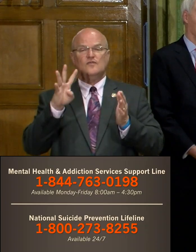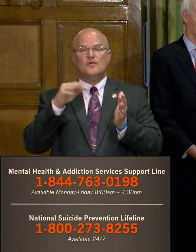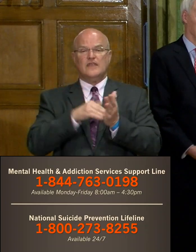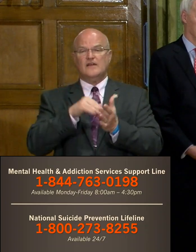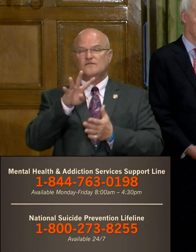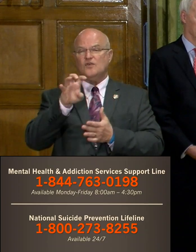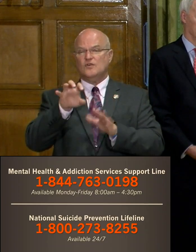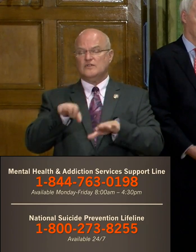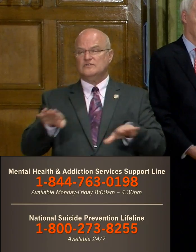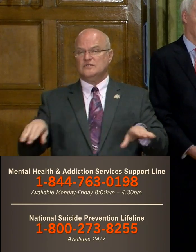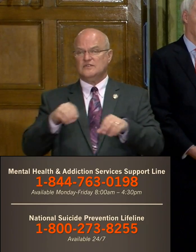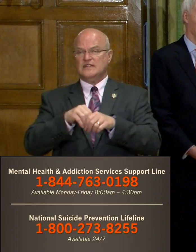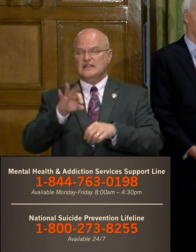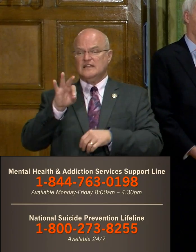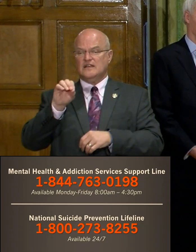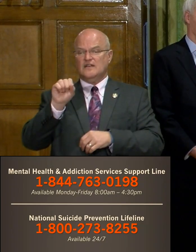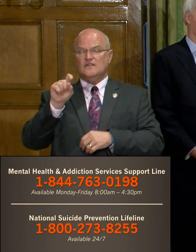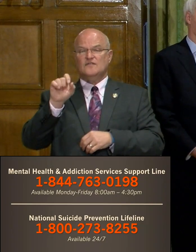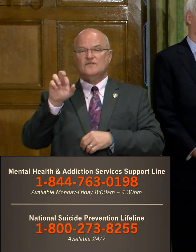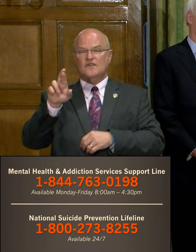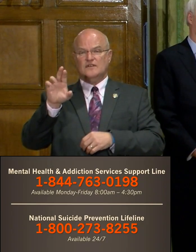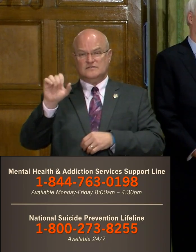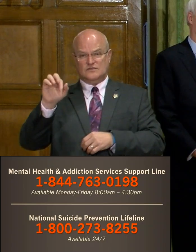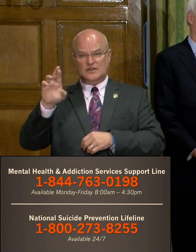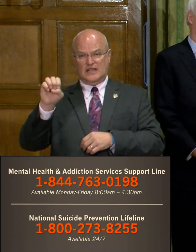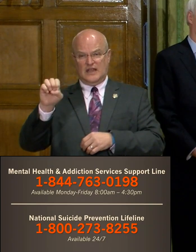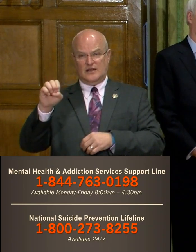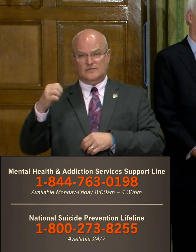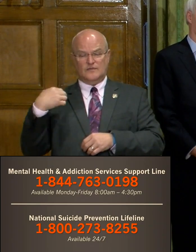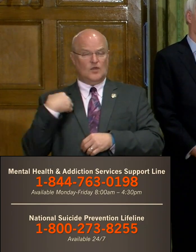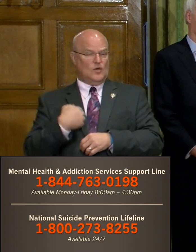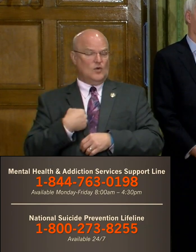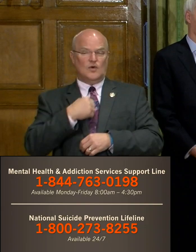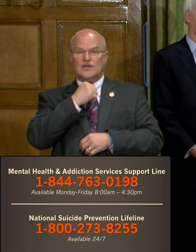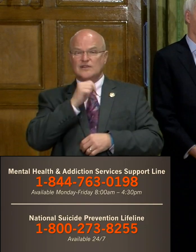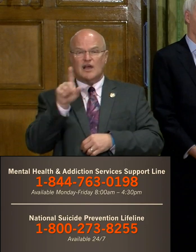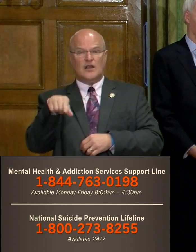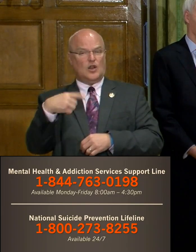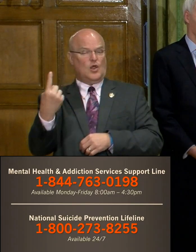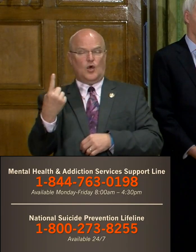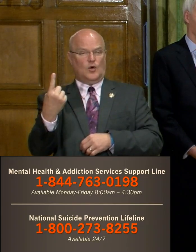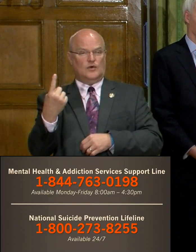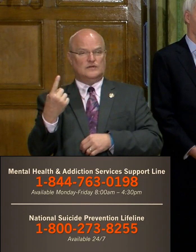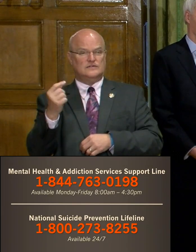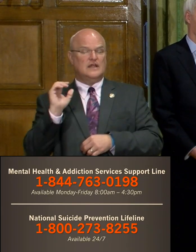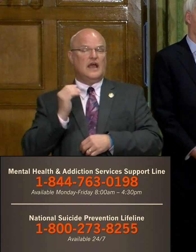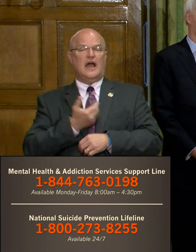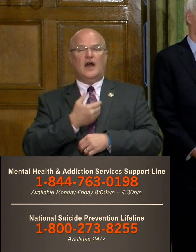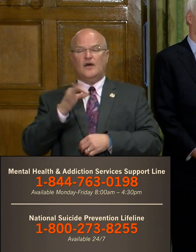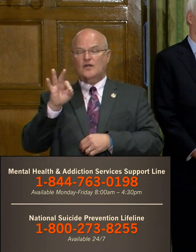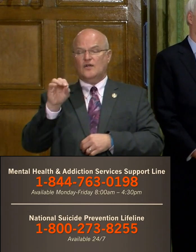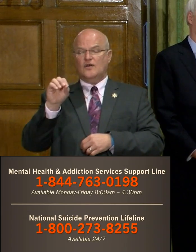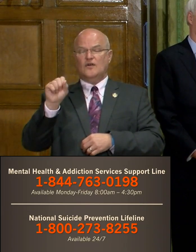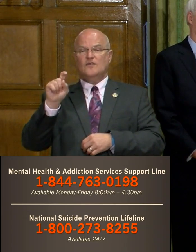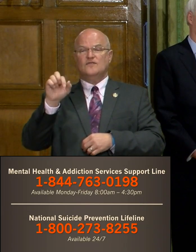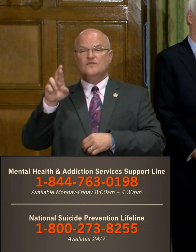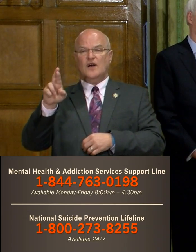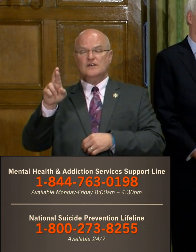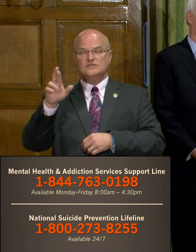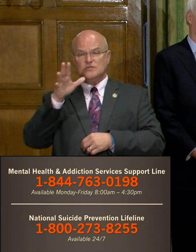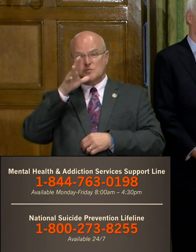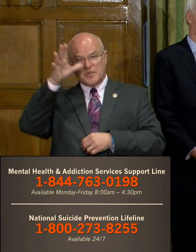4,400 children in foster care. As you know, we are not in these efforts alone. Our foster parents,